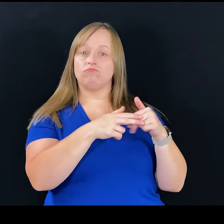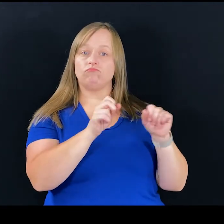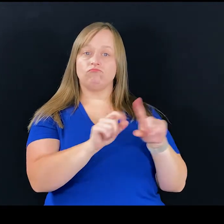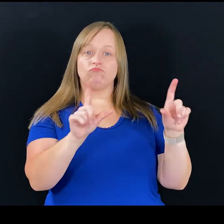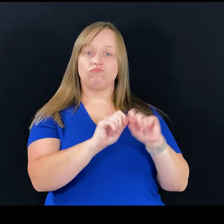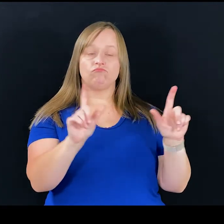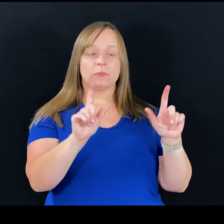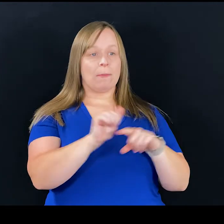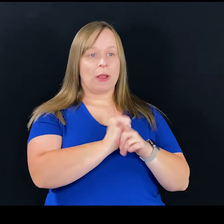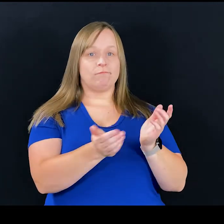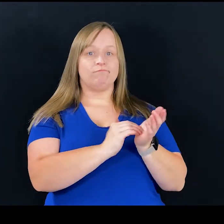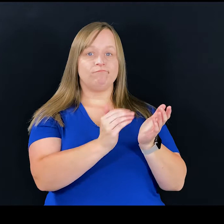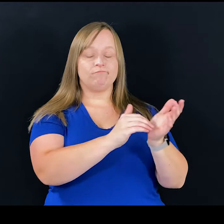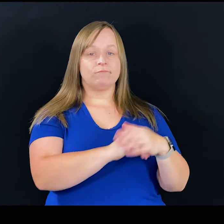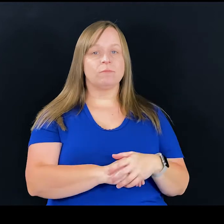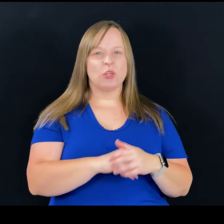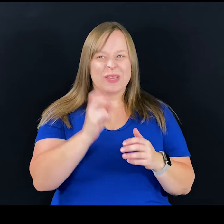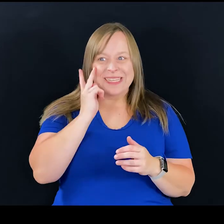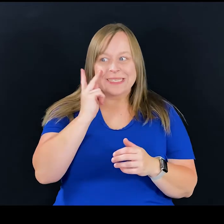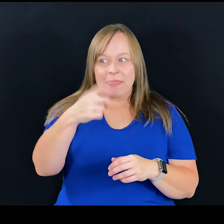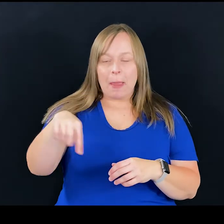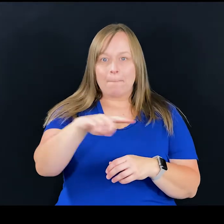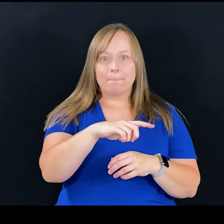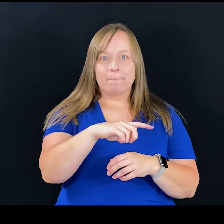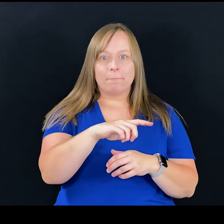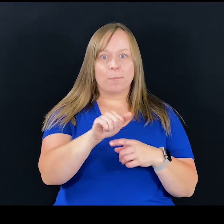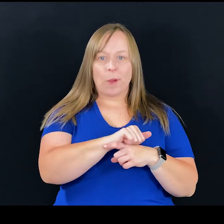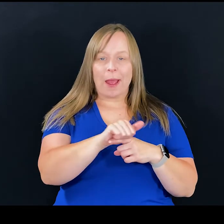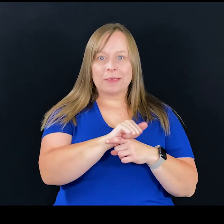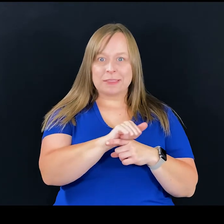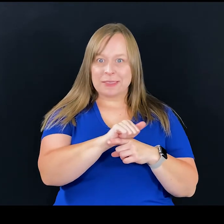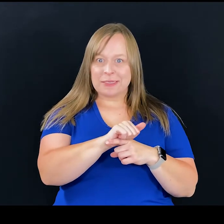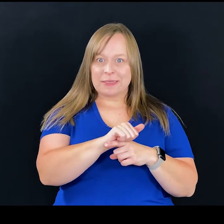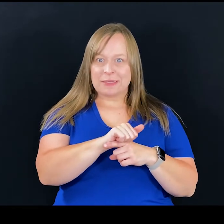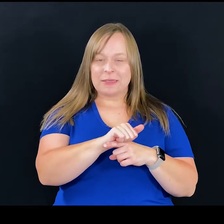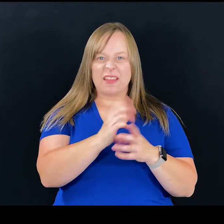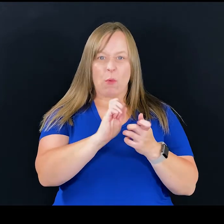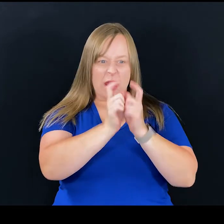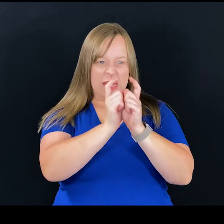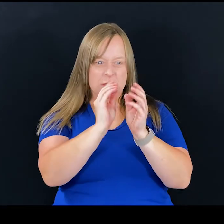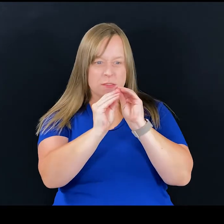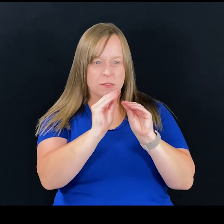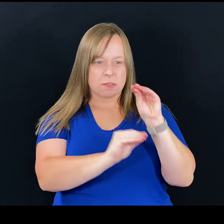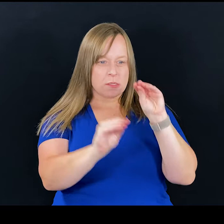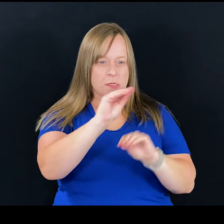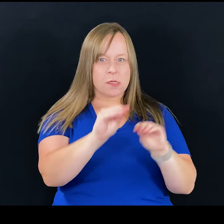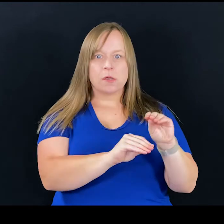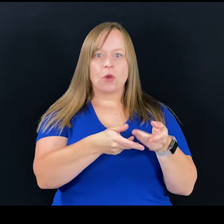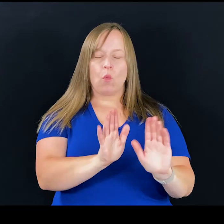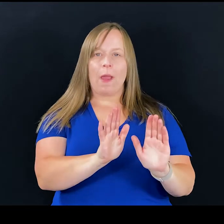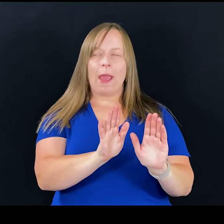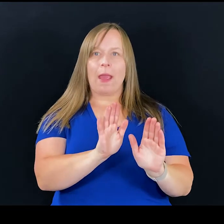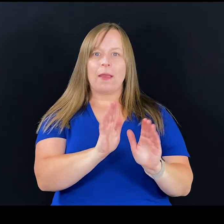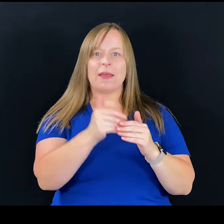my slide, and then I just practice it. And you can see them just in practicing, they want to make edits.